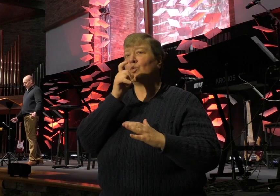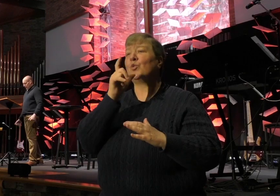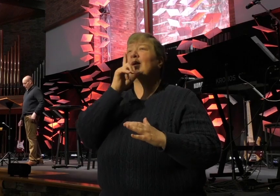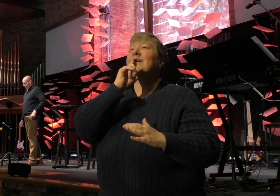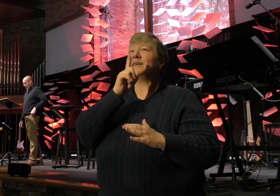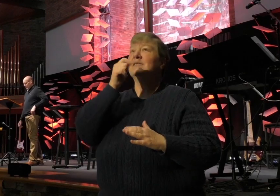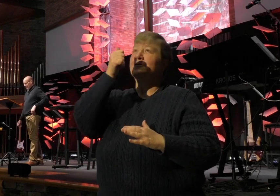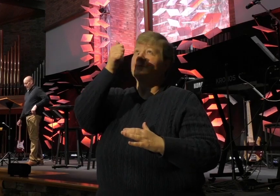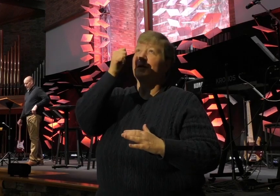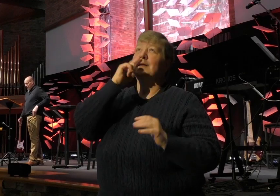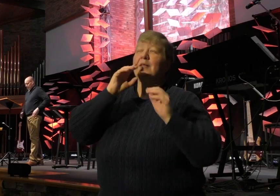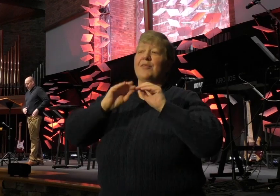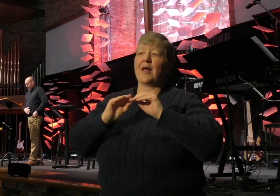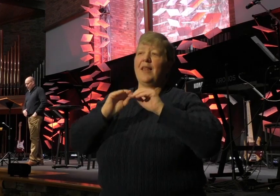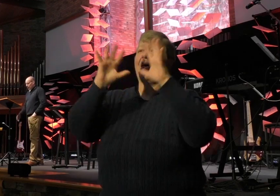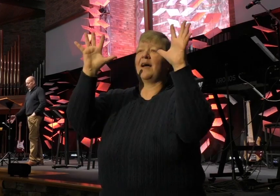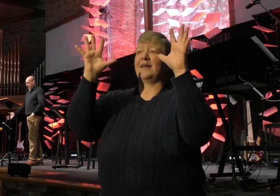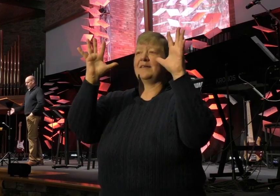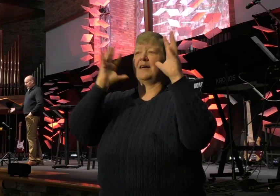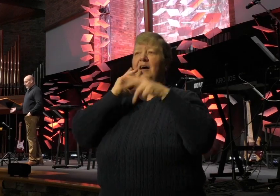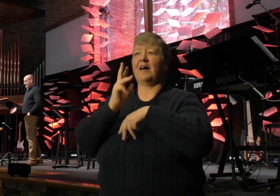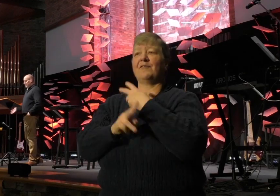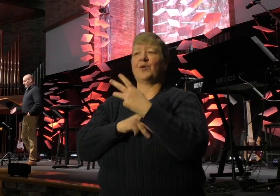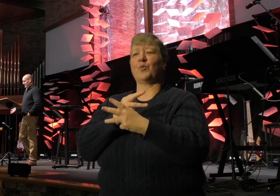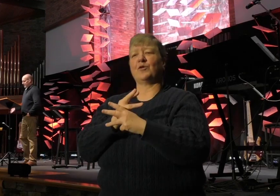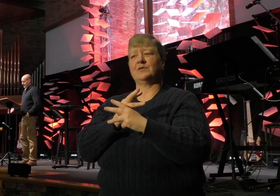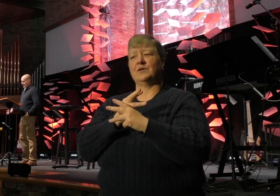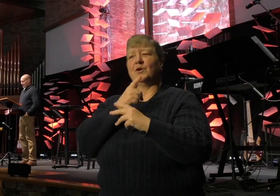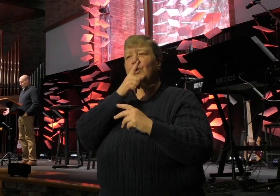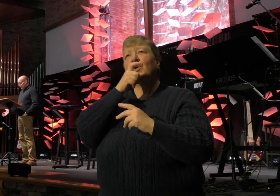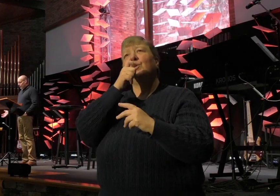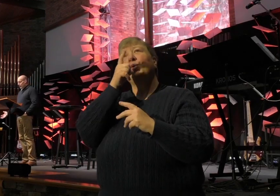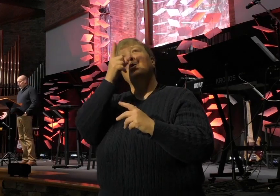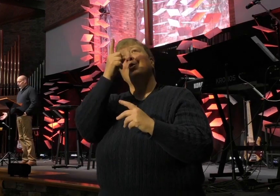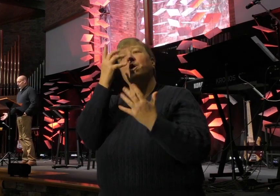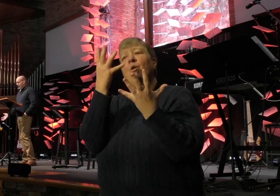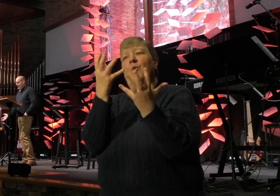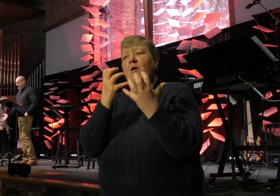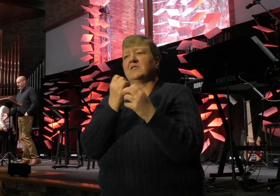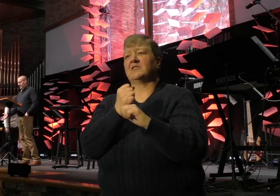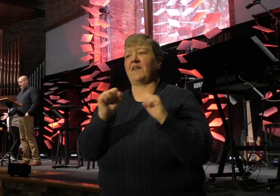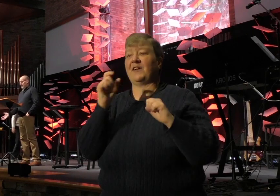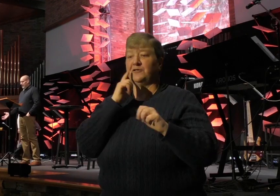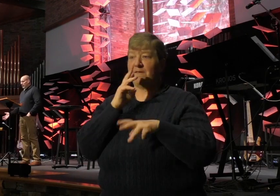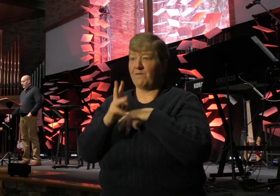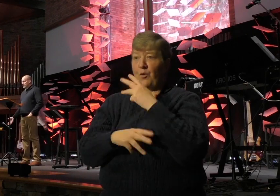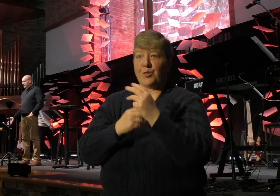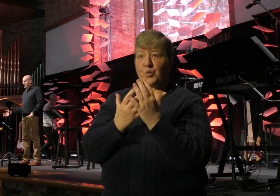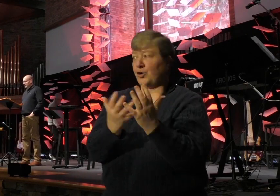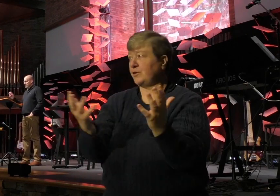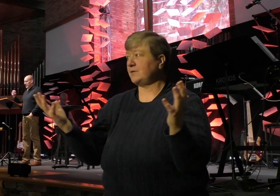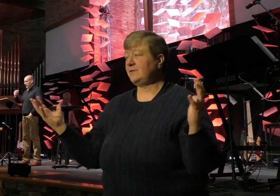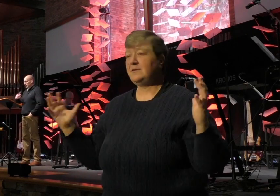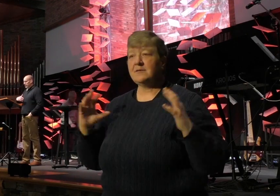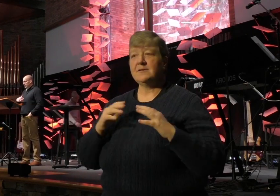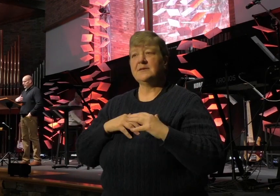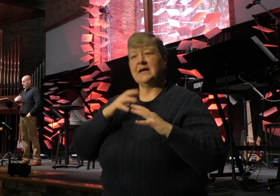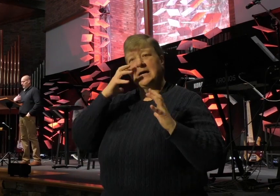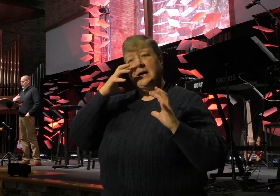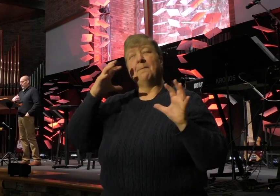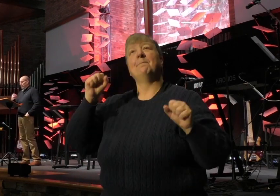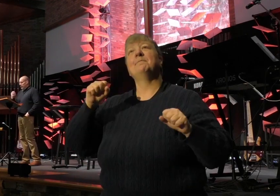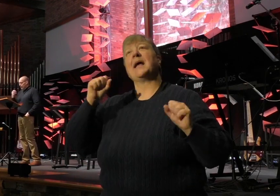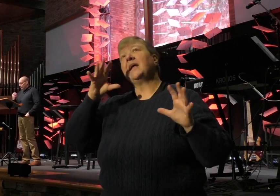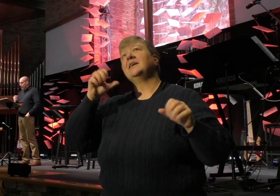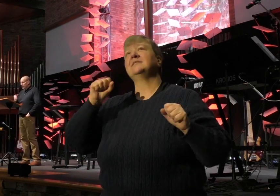light of the world, who won salvation for the world. How amazing it is that he would